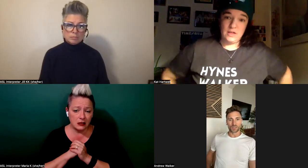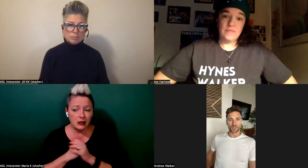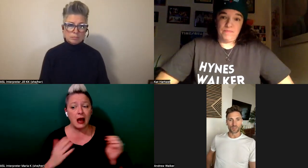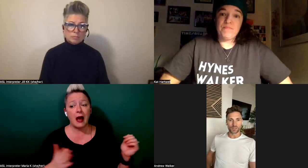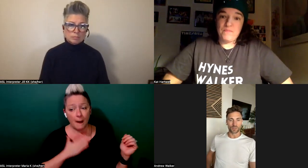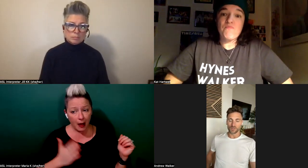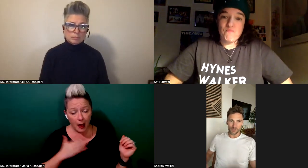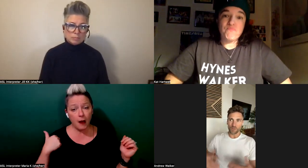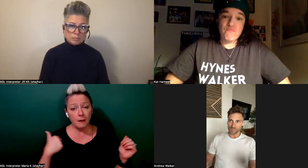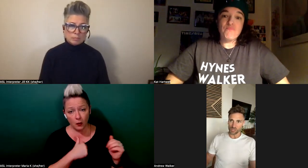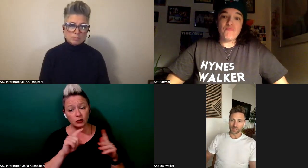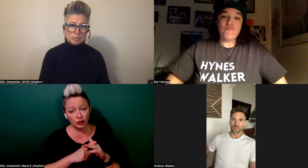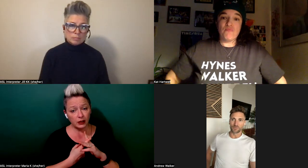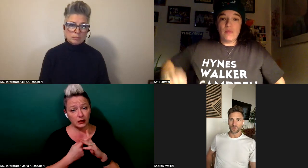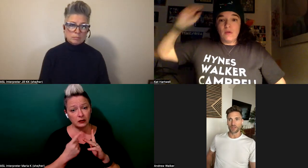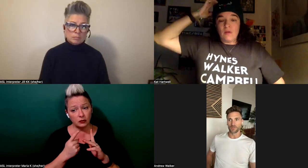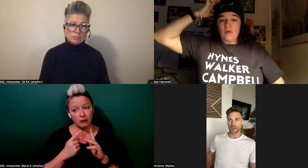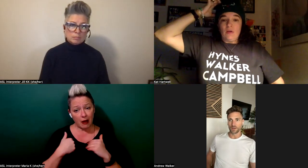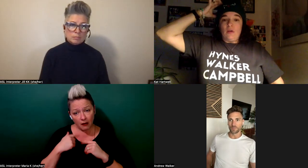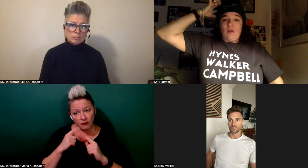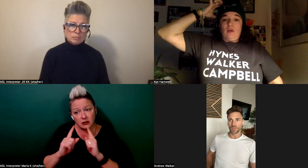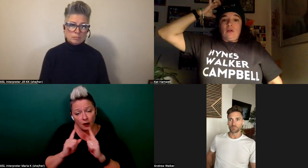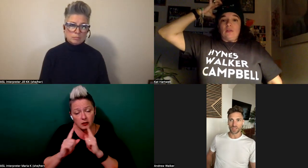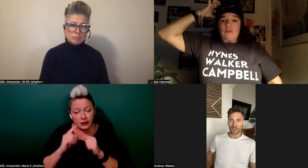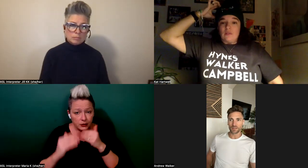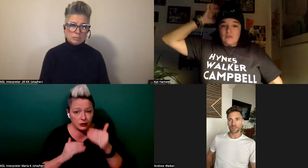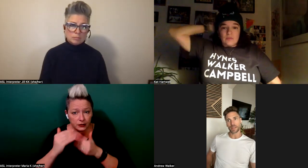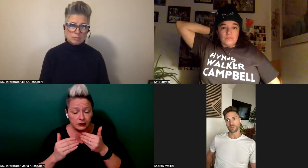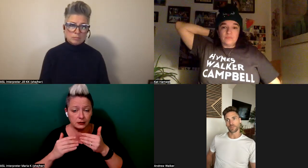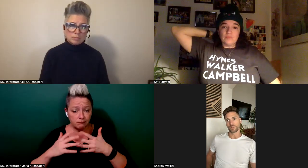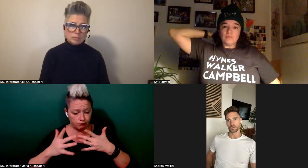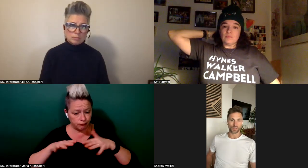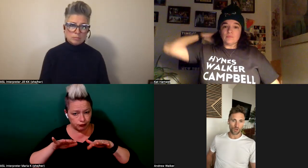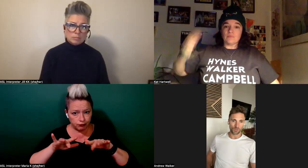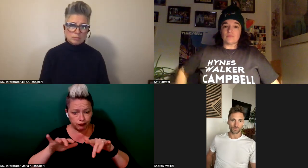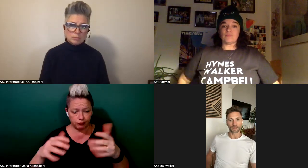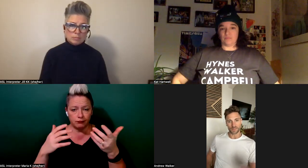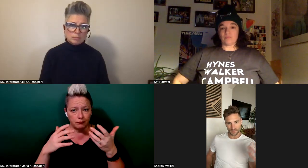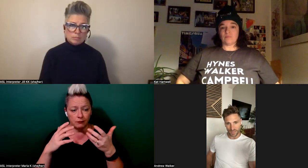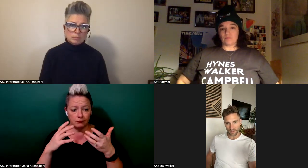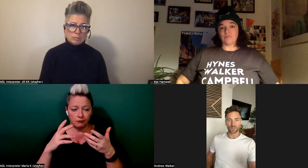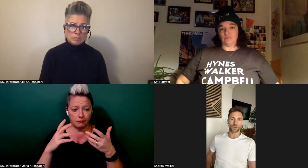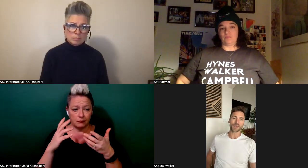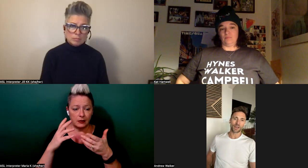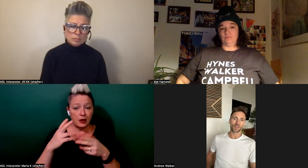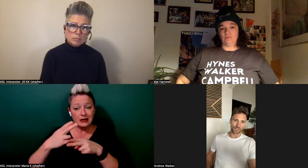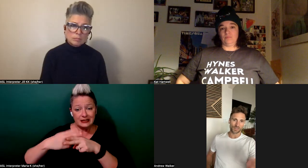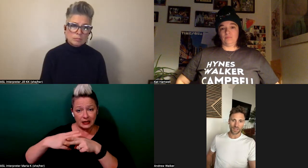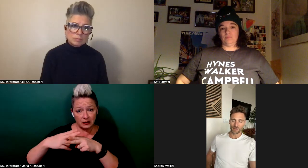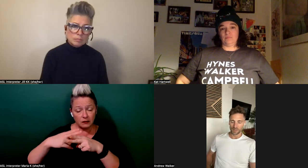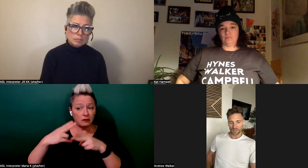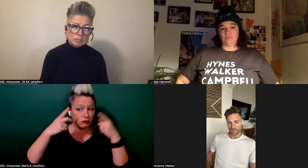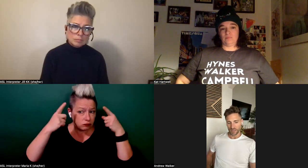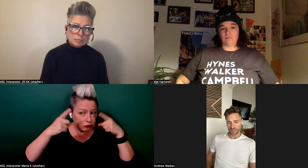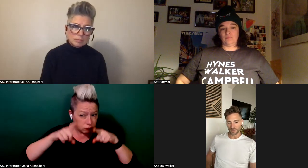starting these conversations have begun, and there's resolve, at least tentatively right now, like you